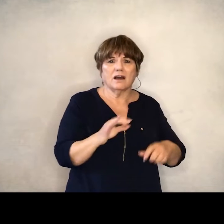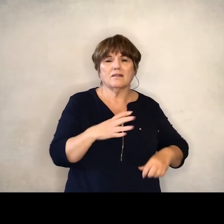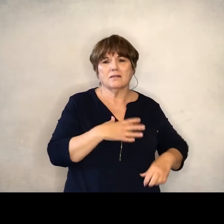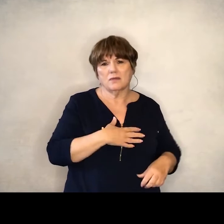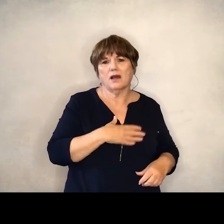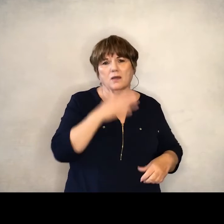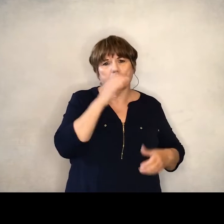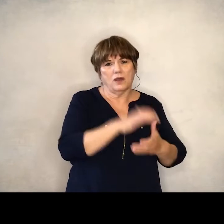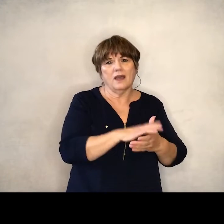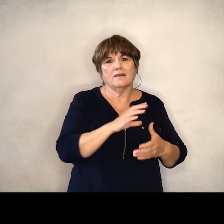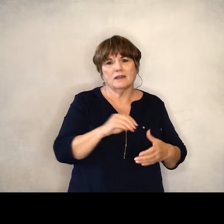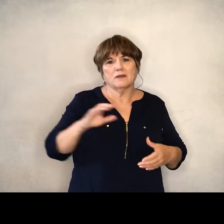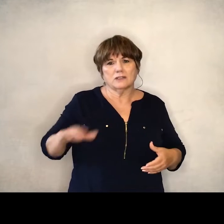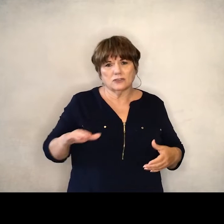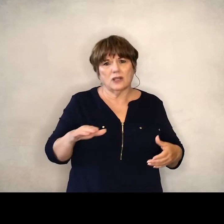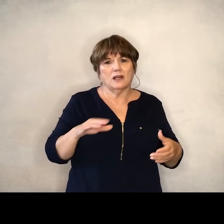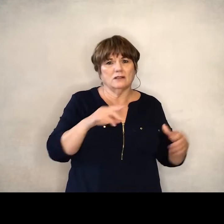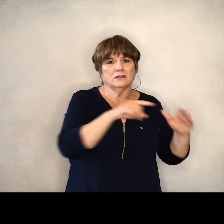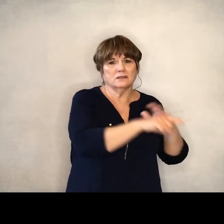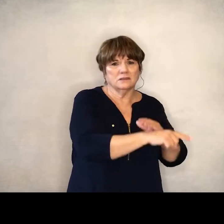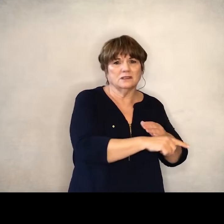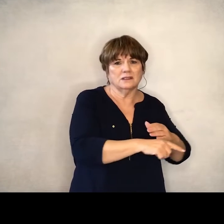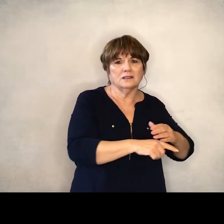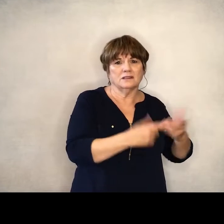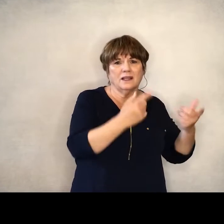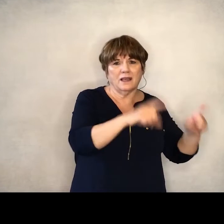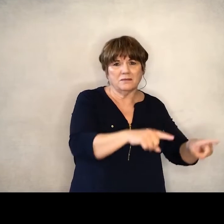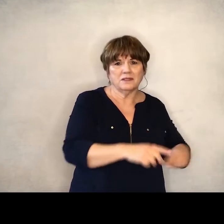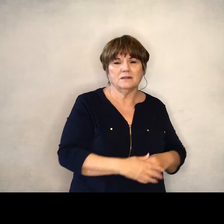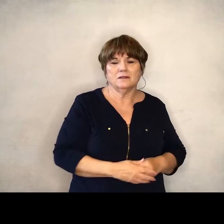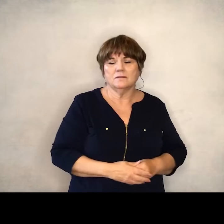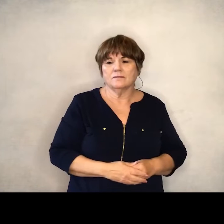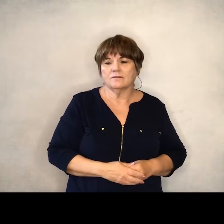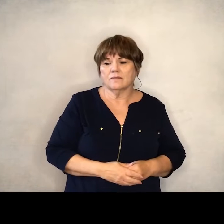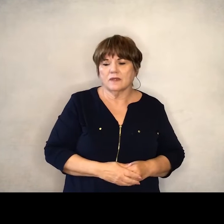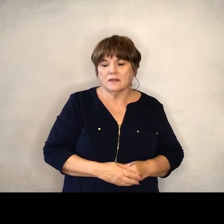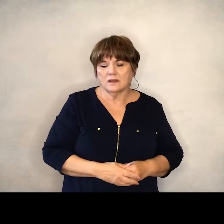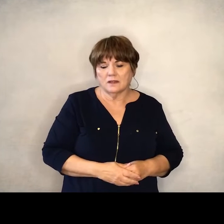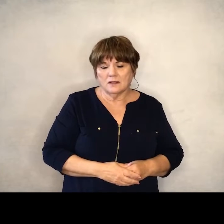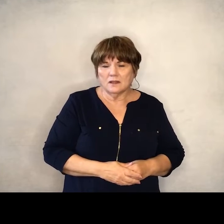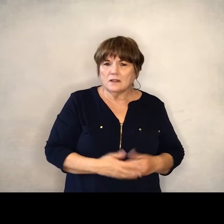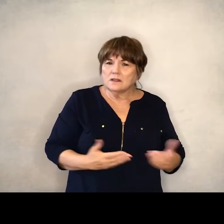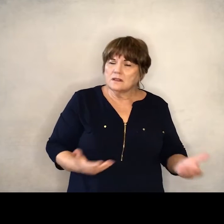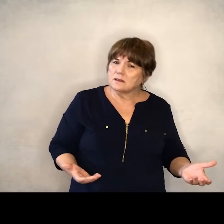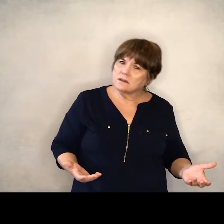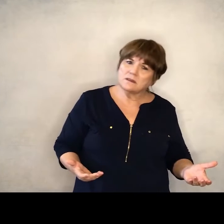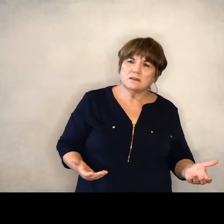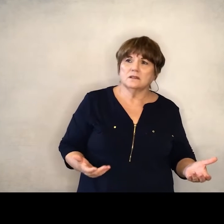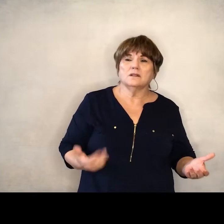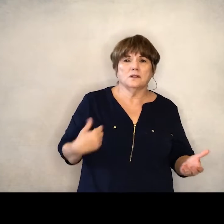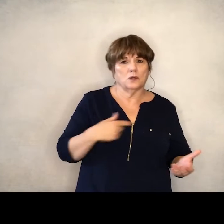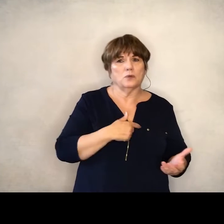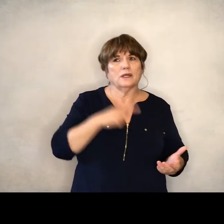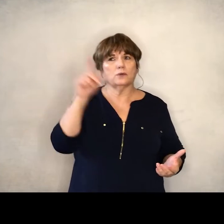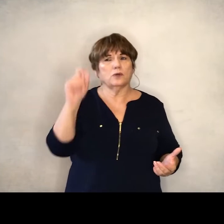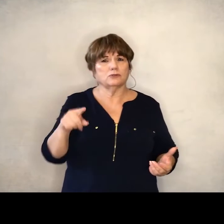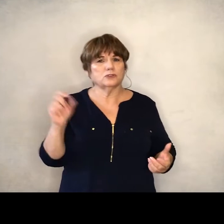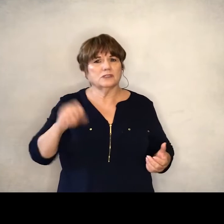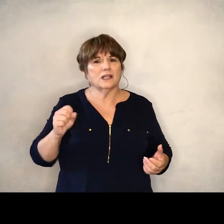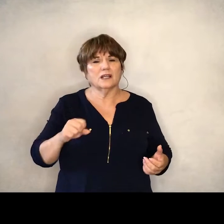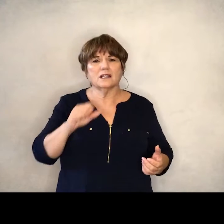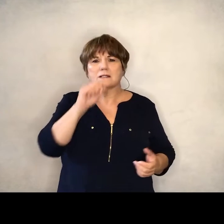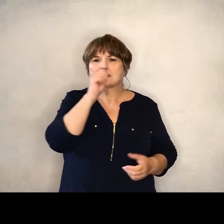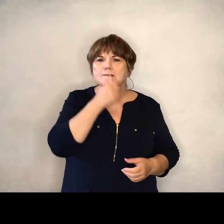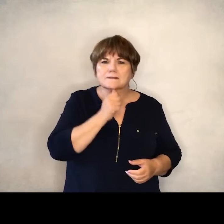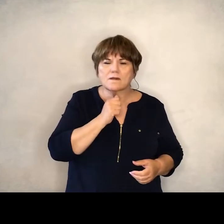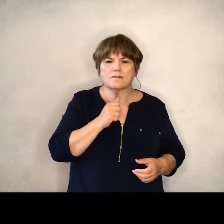Suffering does not allow us to keep the question at a safe distance. Rather, suffering forces us to think